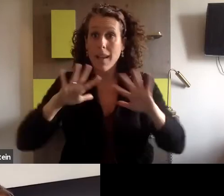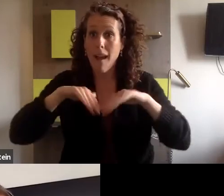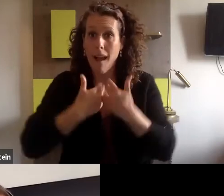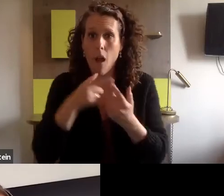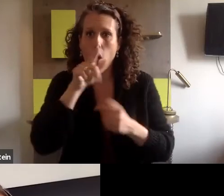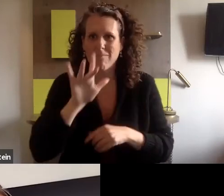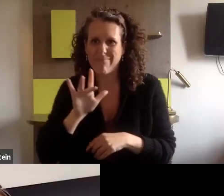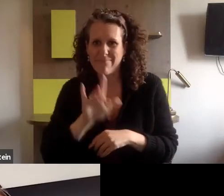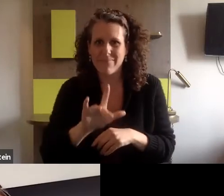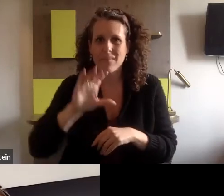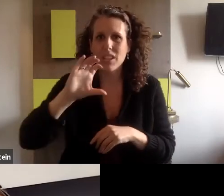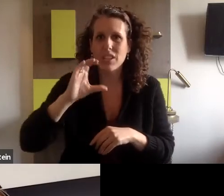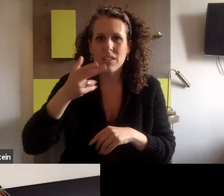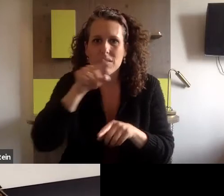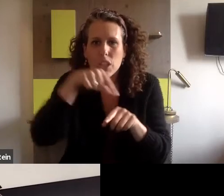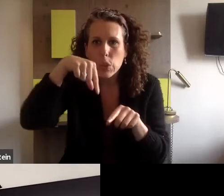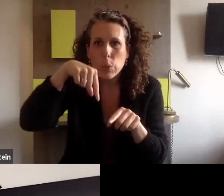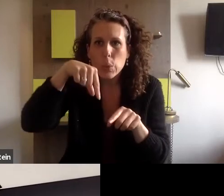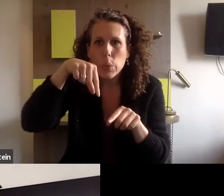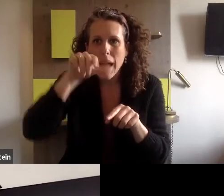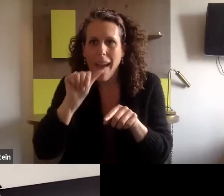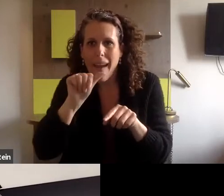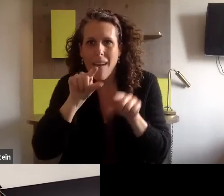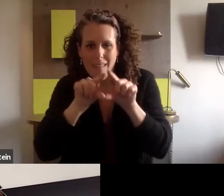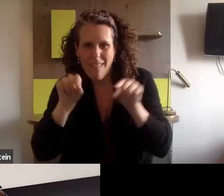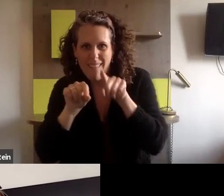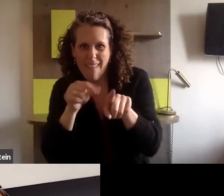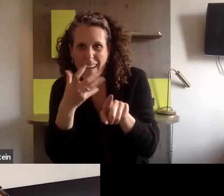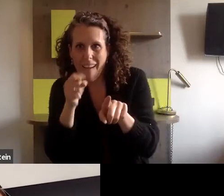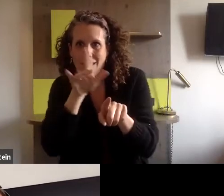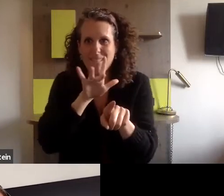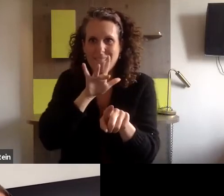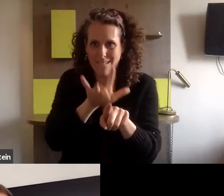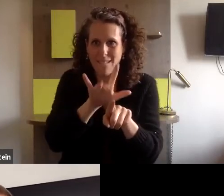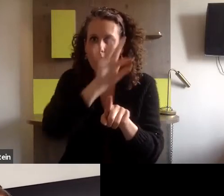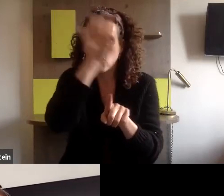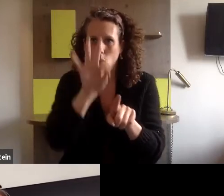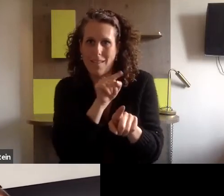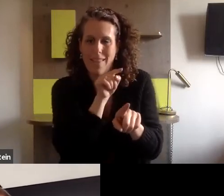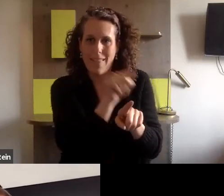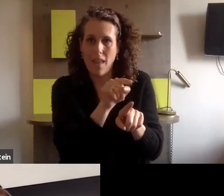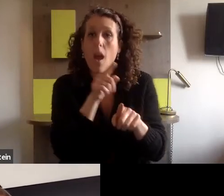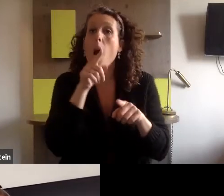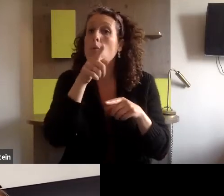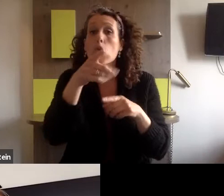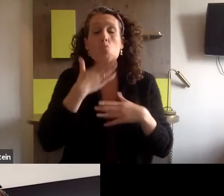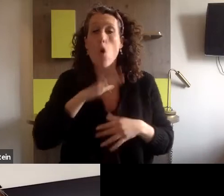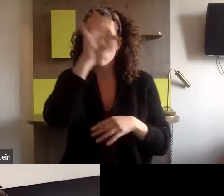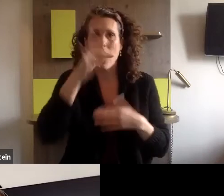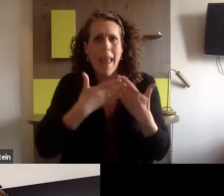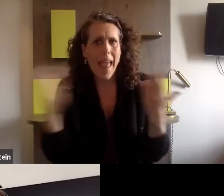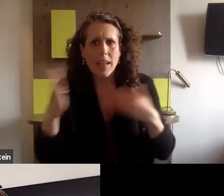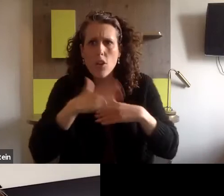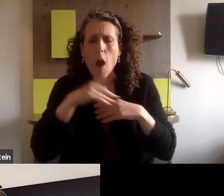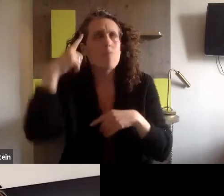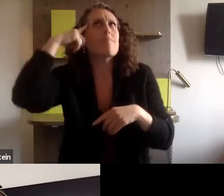any questions that you have. But we'll keep all the answers to the questions at the end of